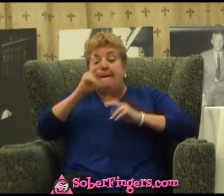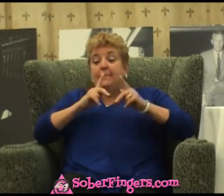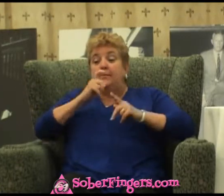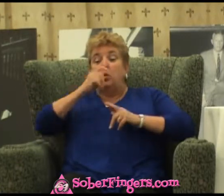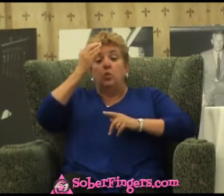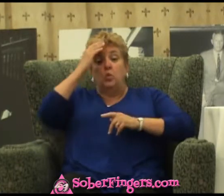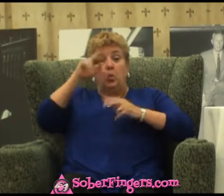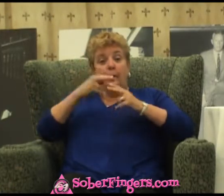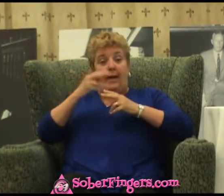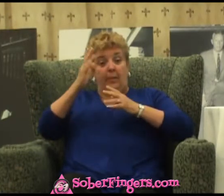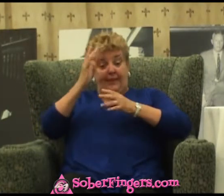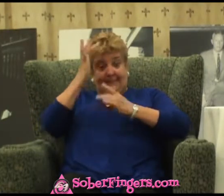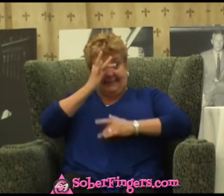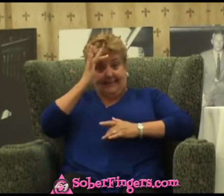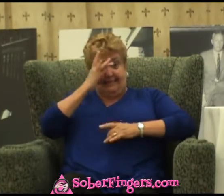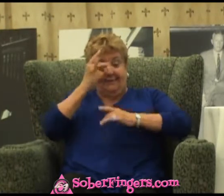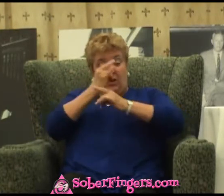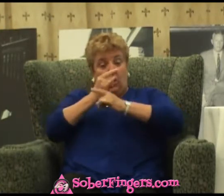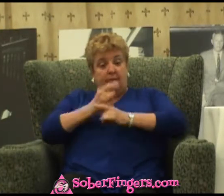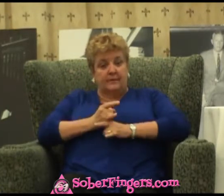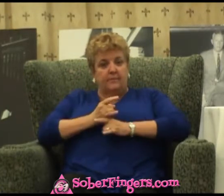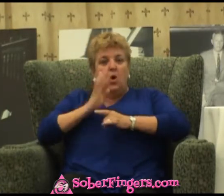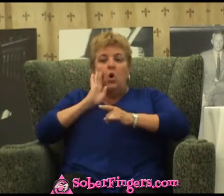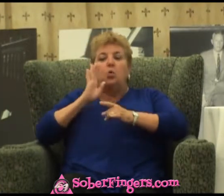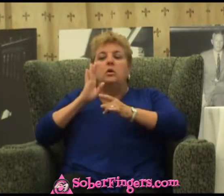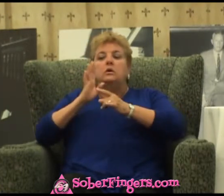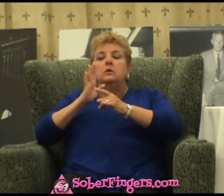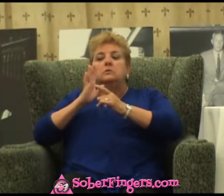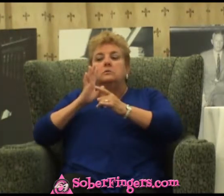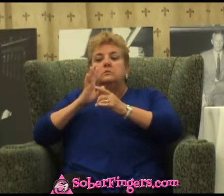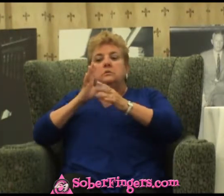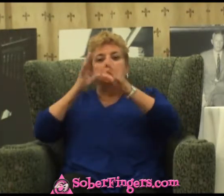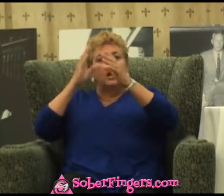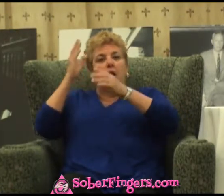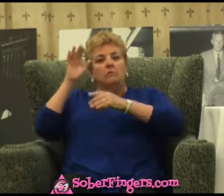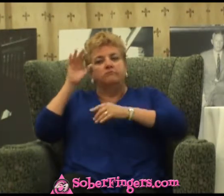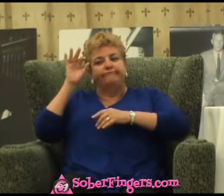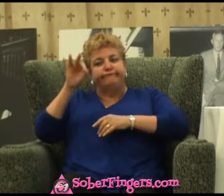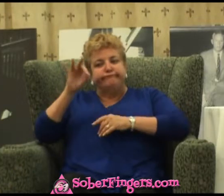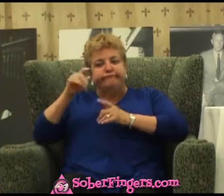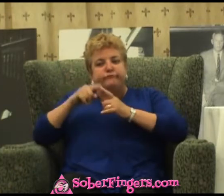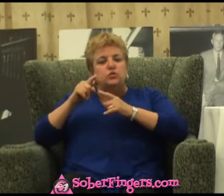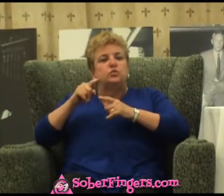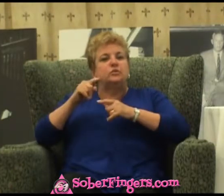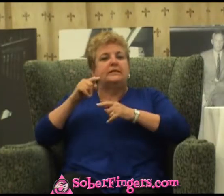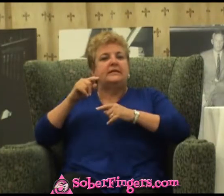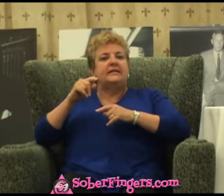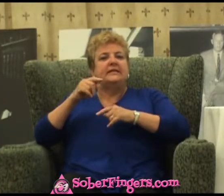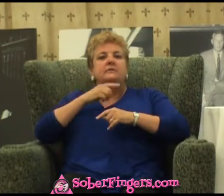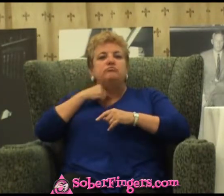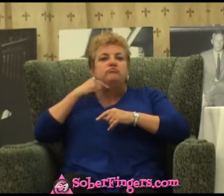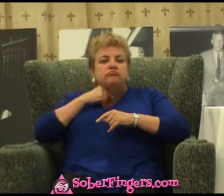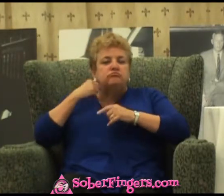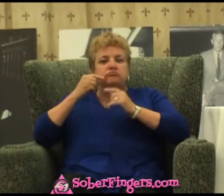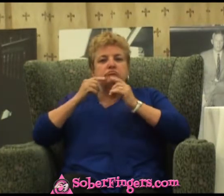talked to in the Catholic Church, the bishops and provincials and superiors of orders,